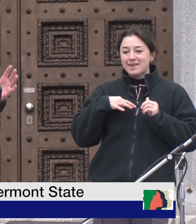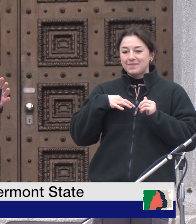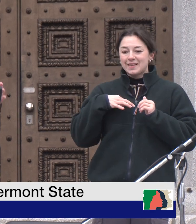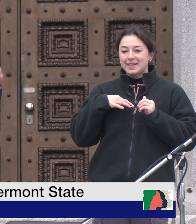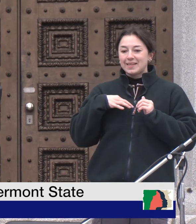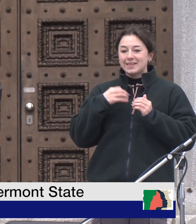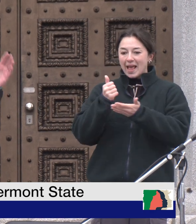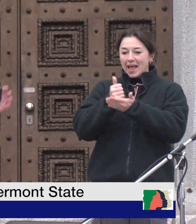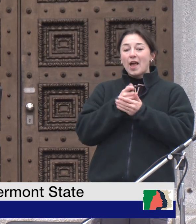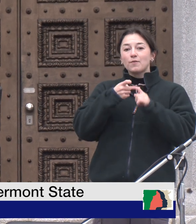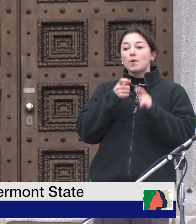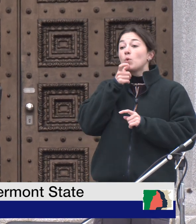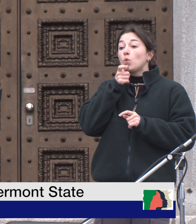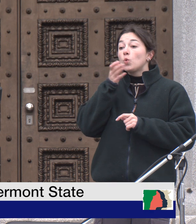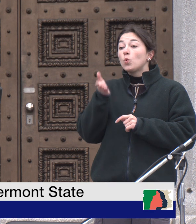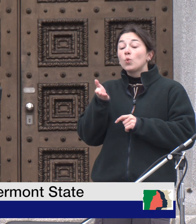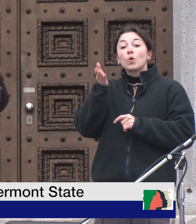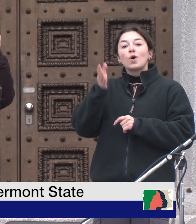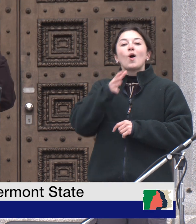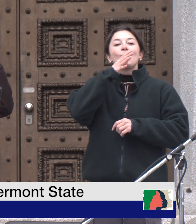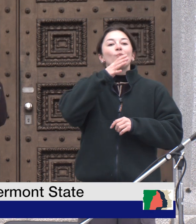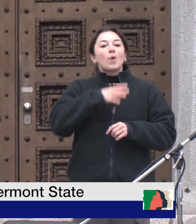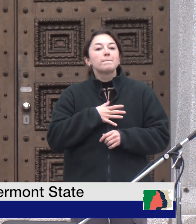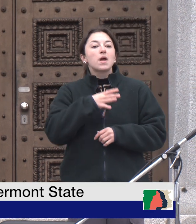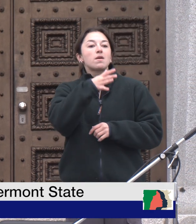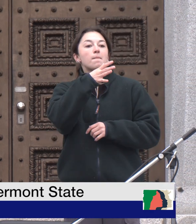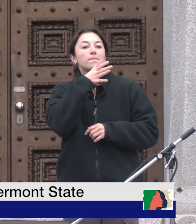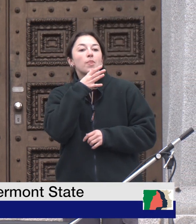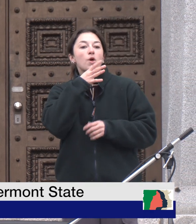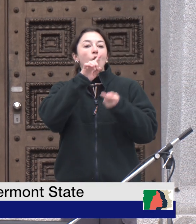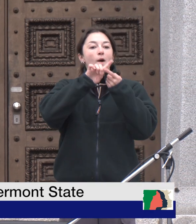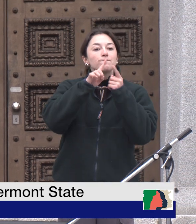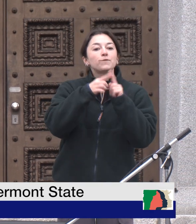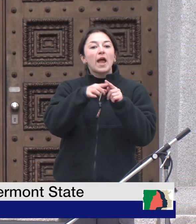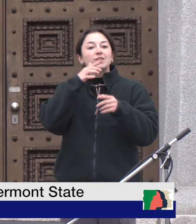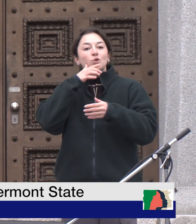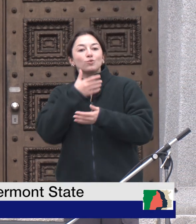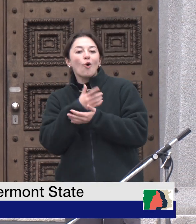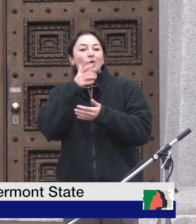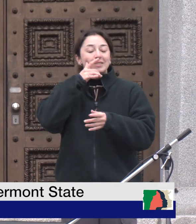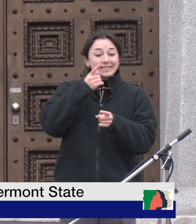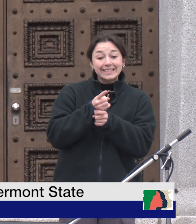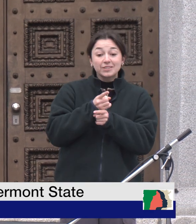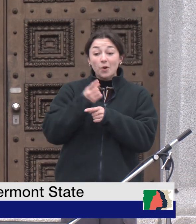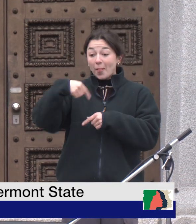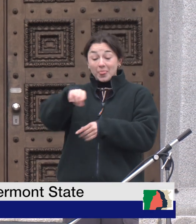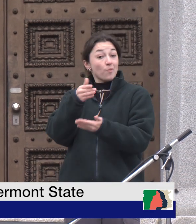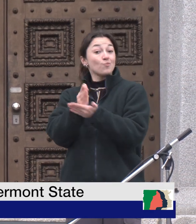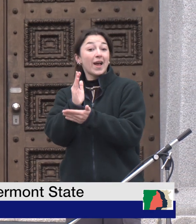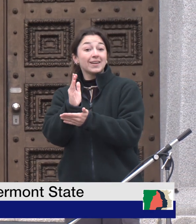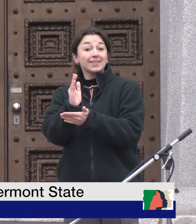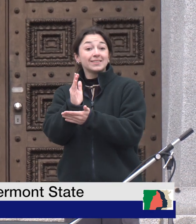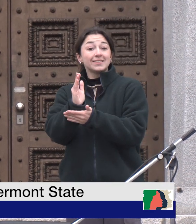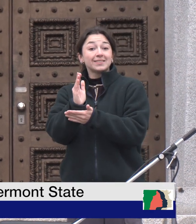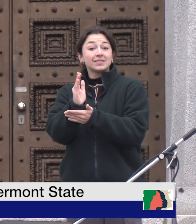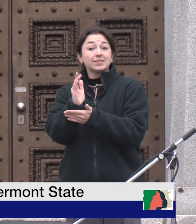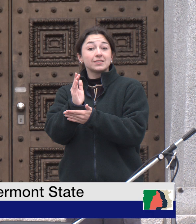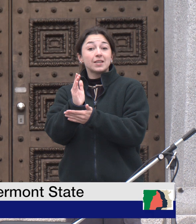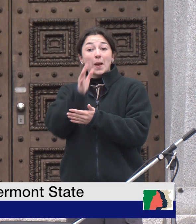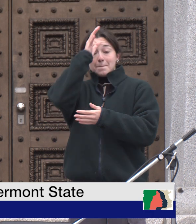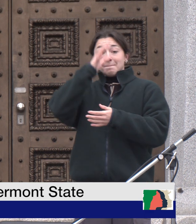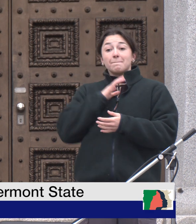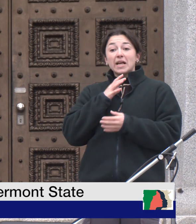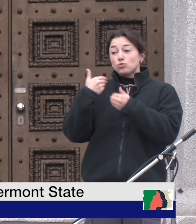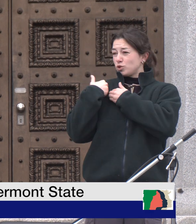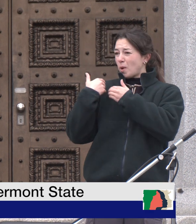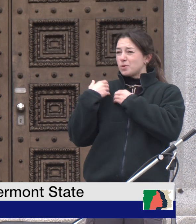a friend, a partner. And the rights that women are entitled to are our obligation to